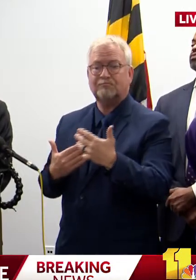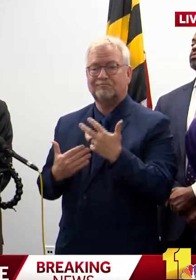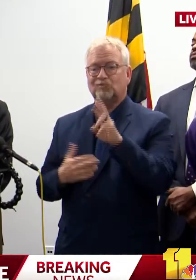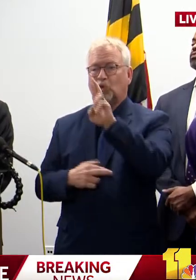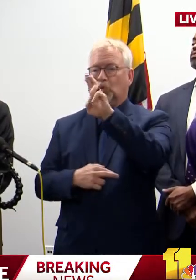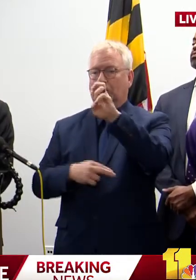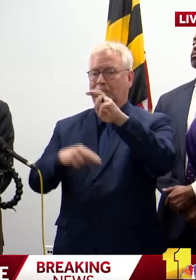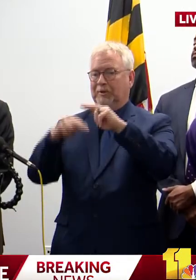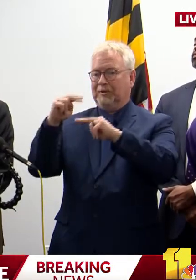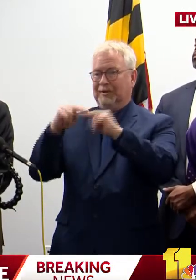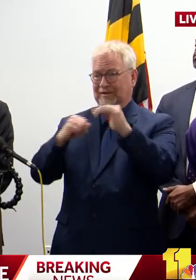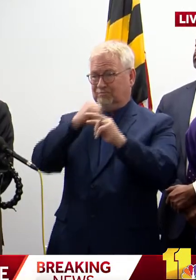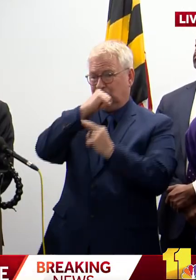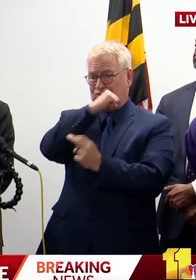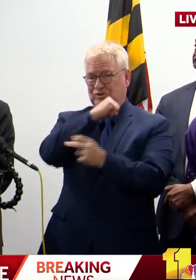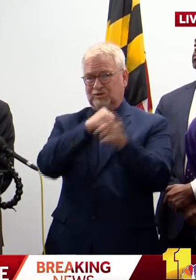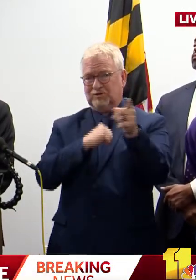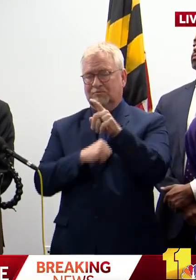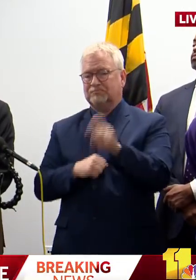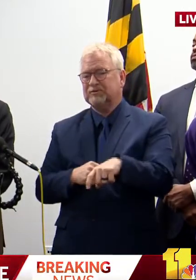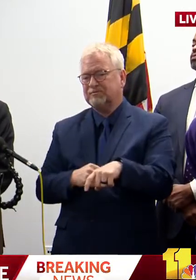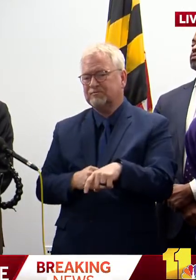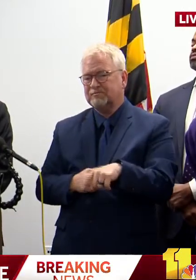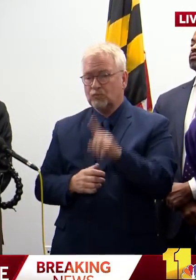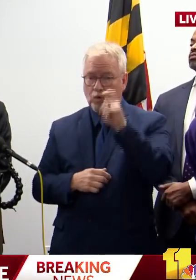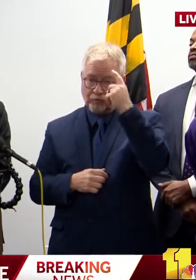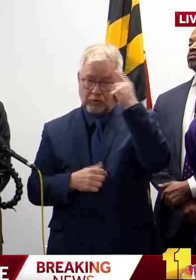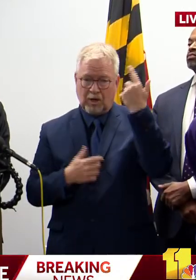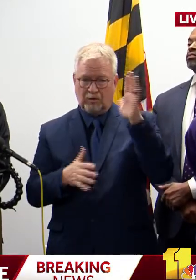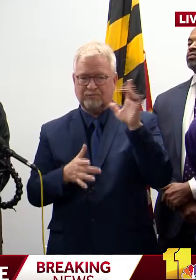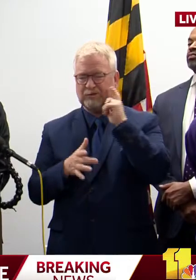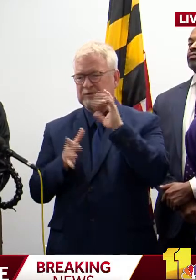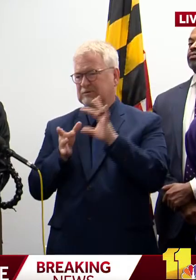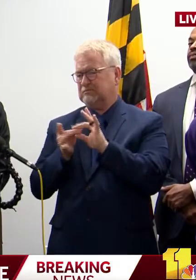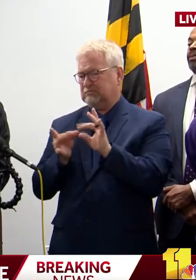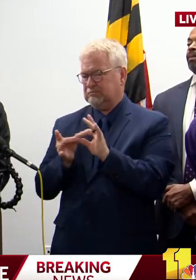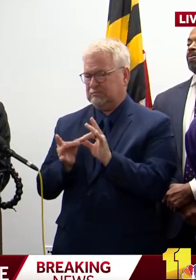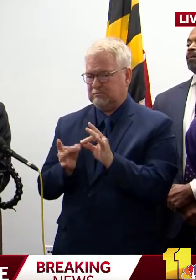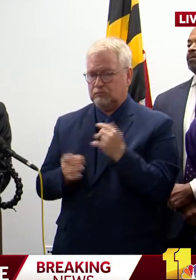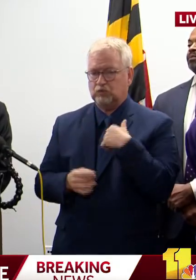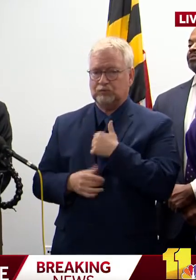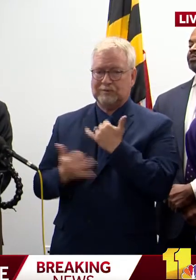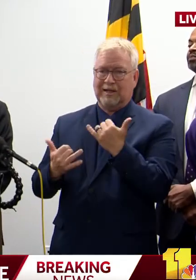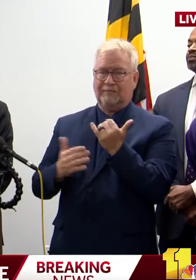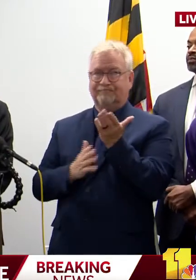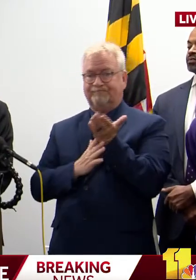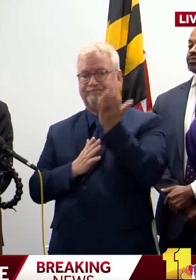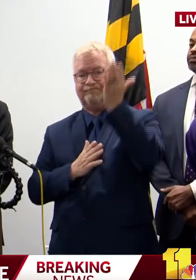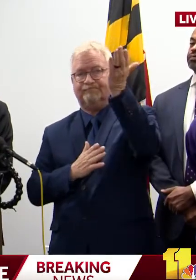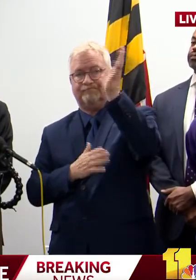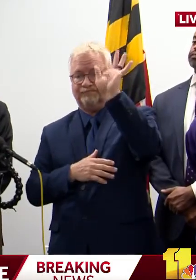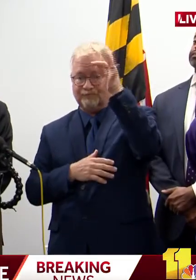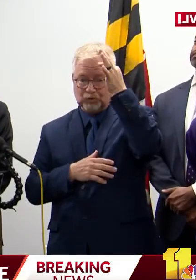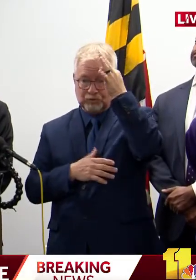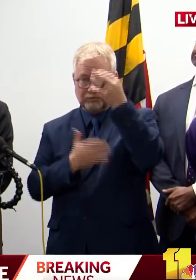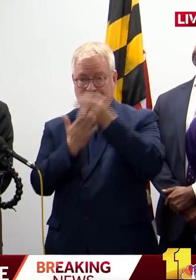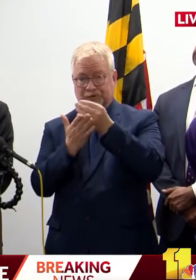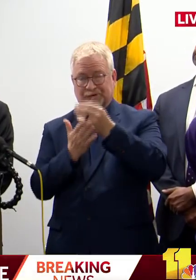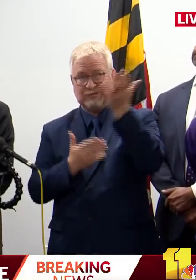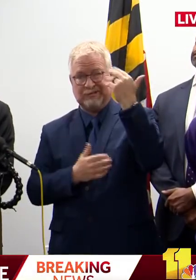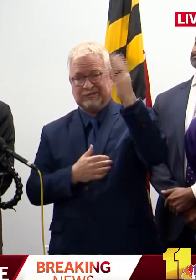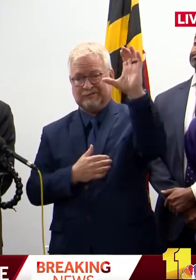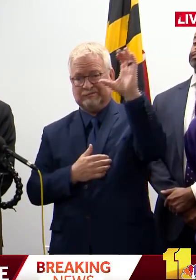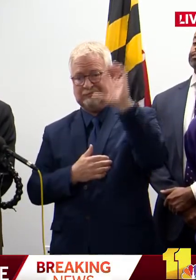reconstruction of the bridge. As was mentioned earlier by the governor, we have applied for the dollars, the federal dollars that are available for this type of